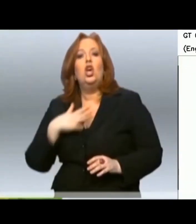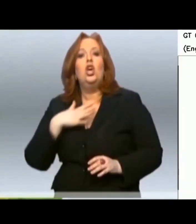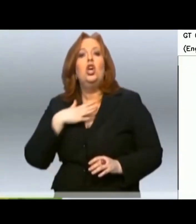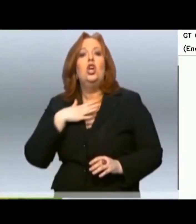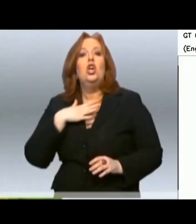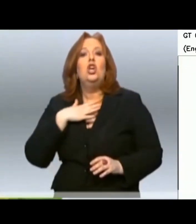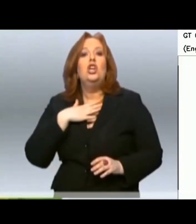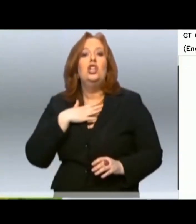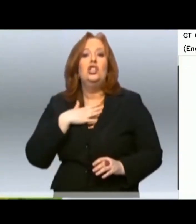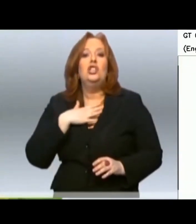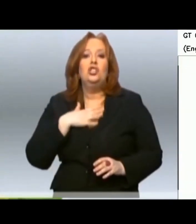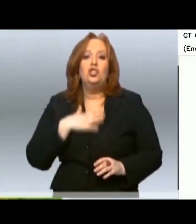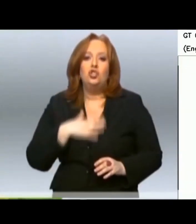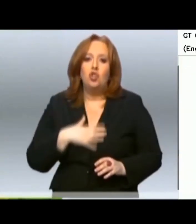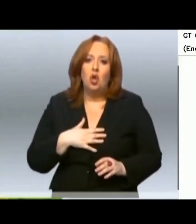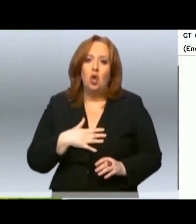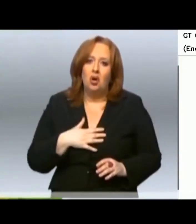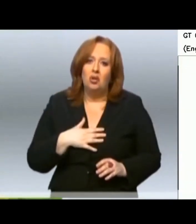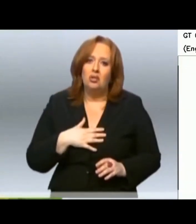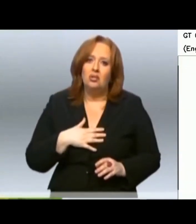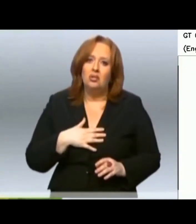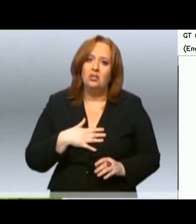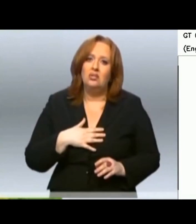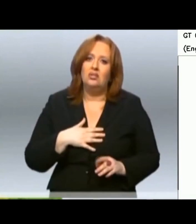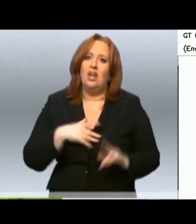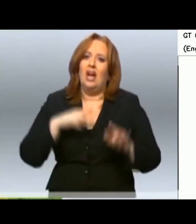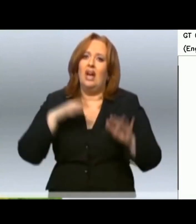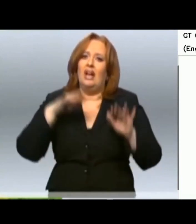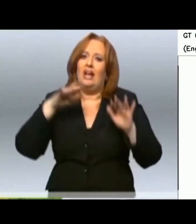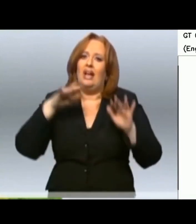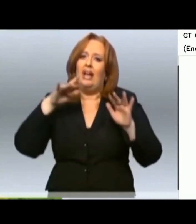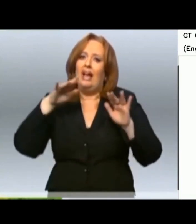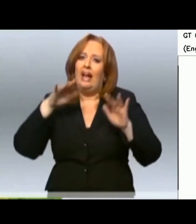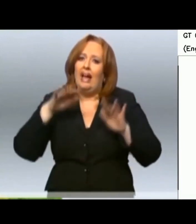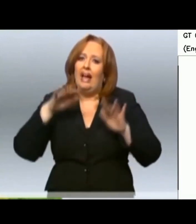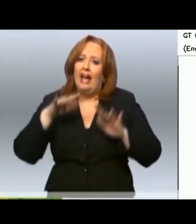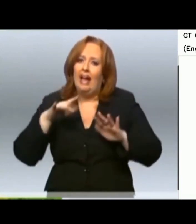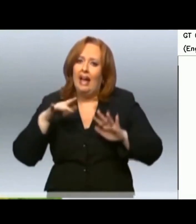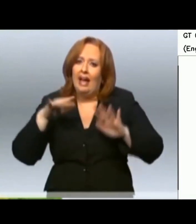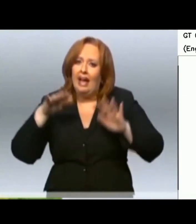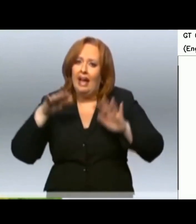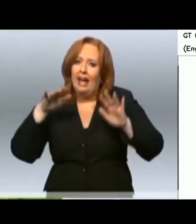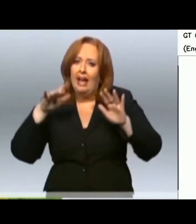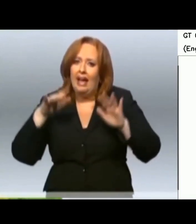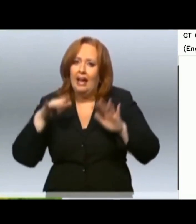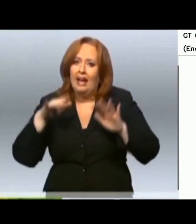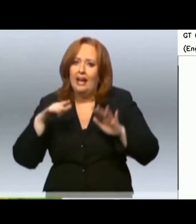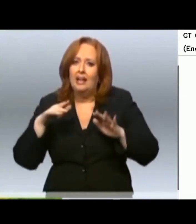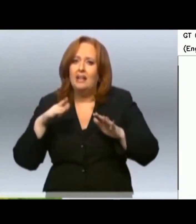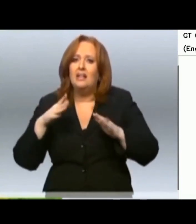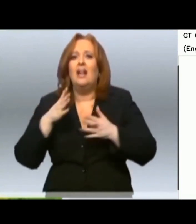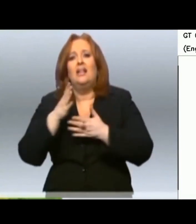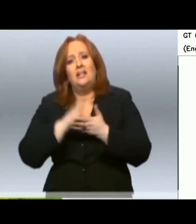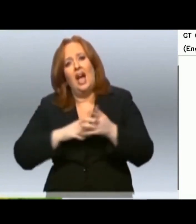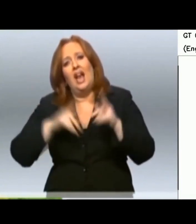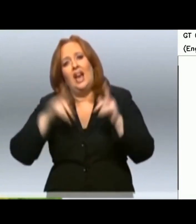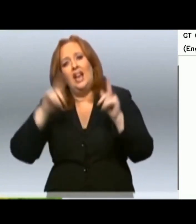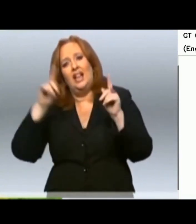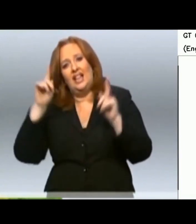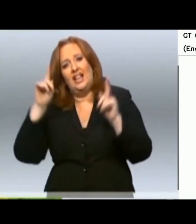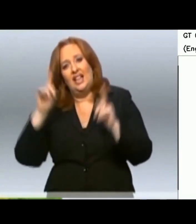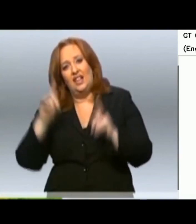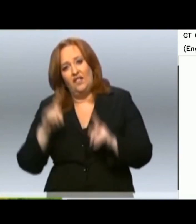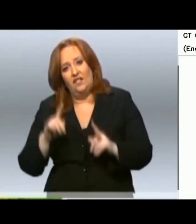underexpressed. We find that the most difficult production occurs with proper nouns and specific entities due to the lack of grammatical context